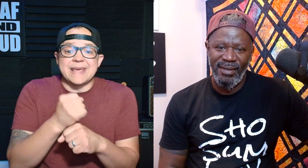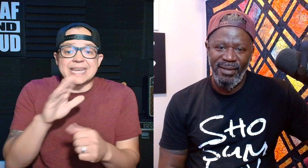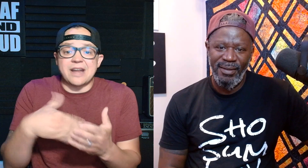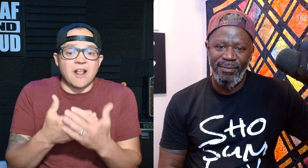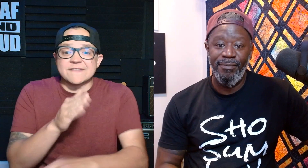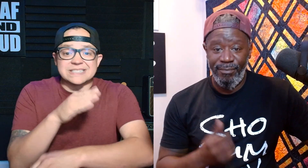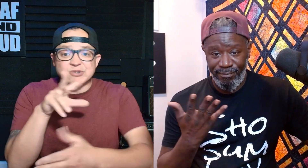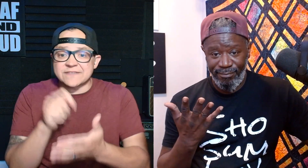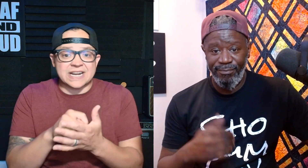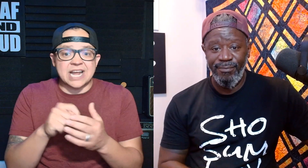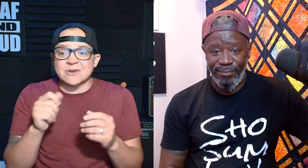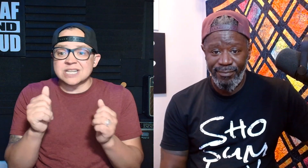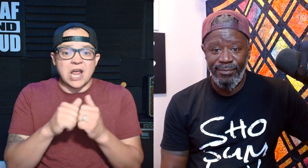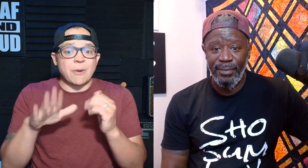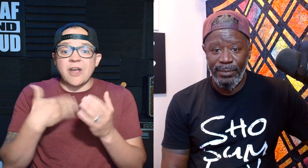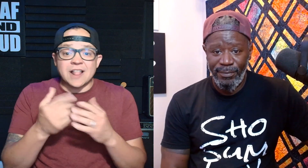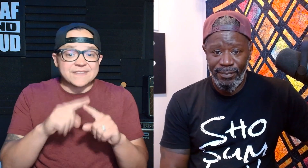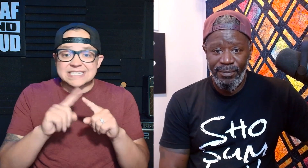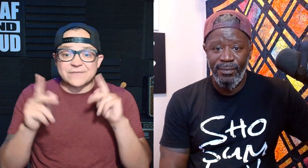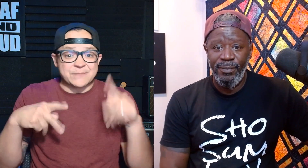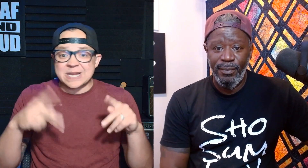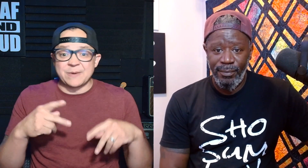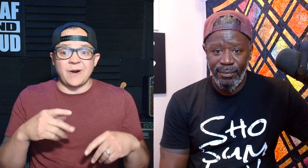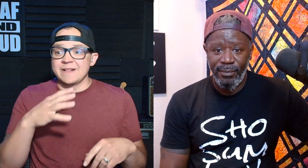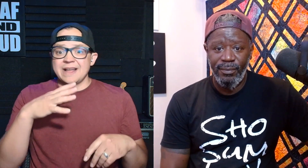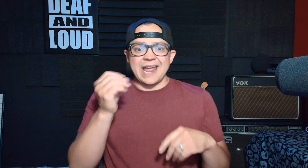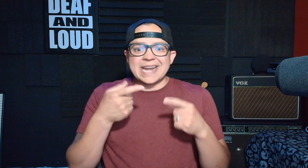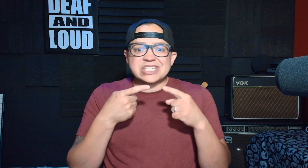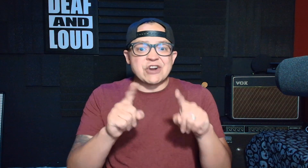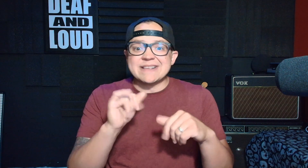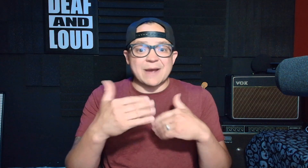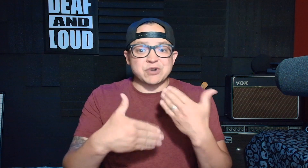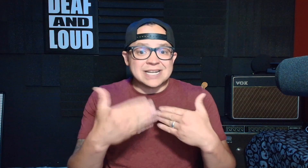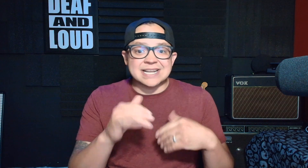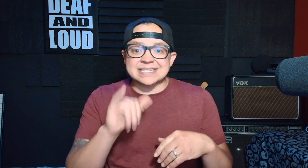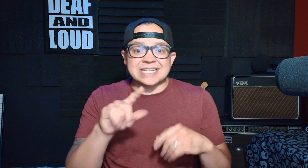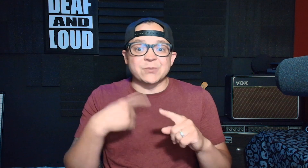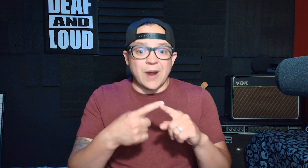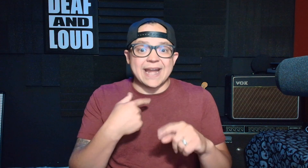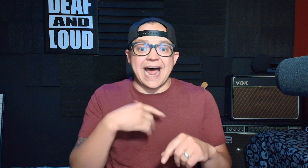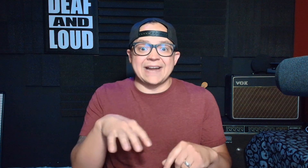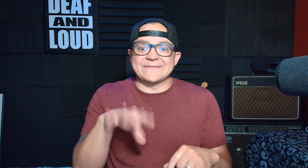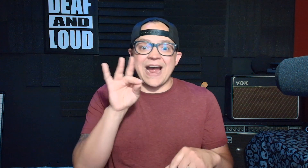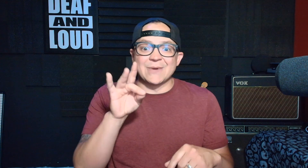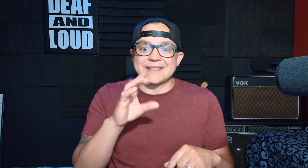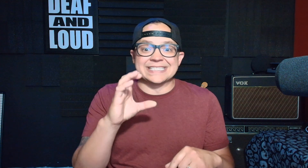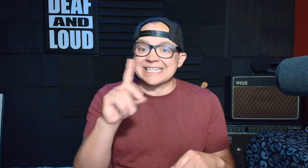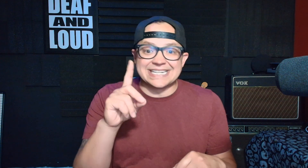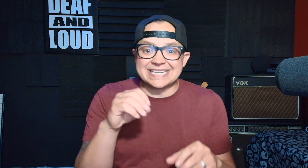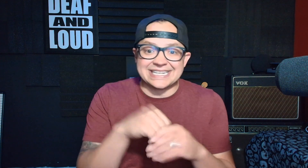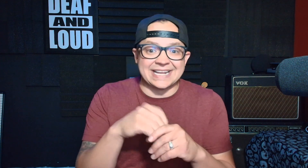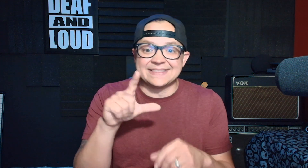by making all of these music videos with all of these different people. And during that process, that's when I